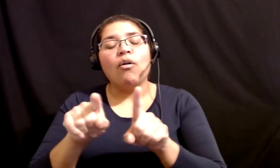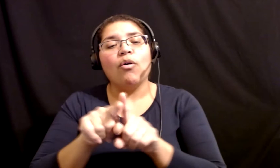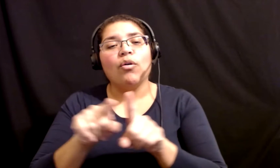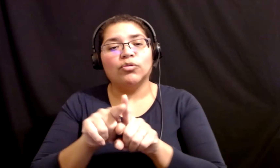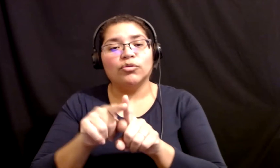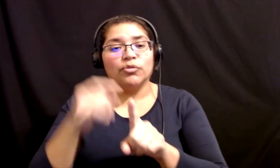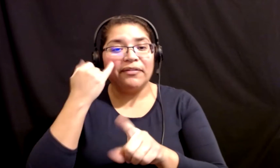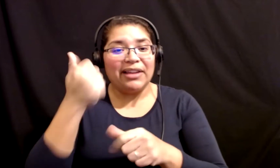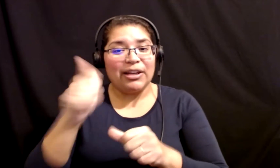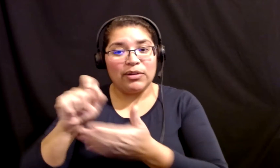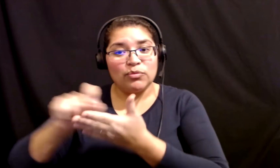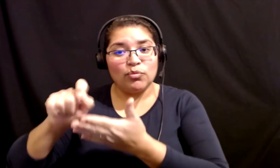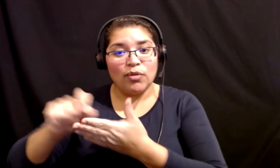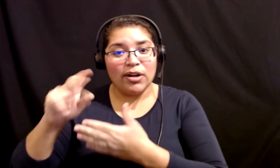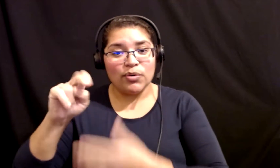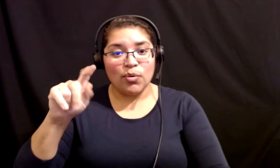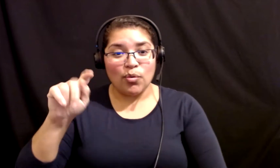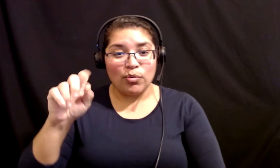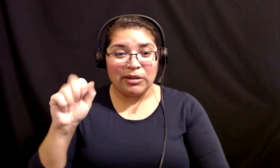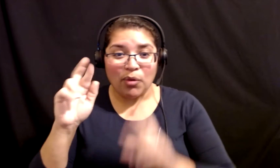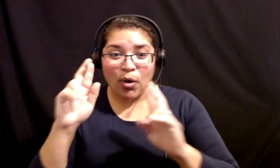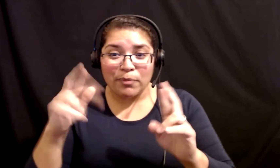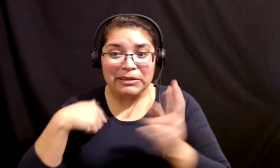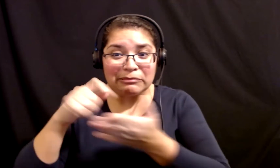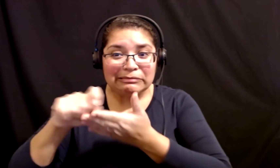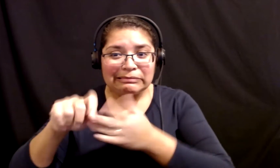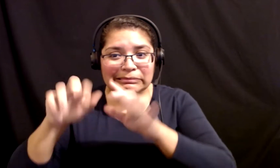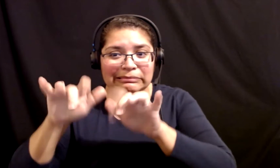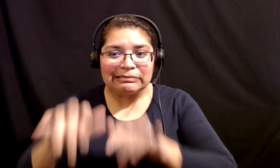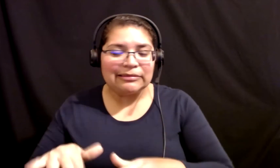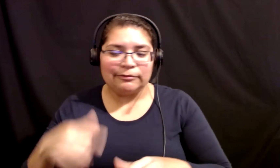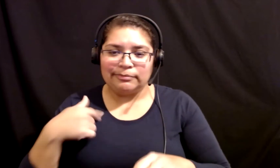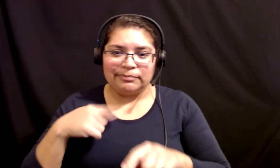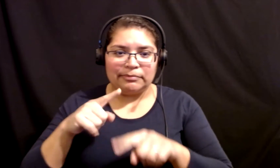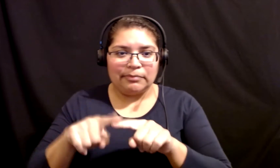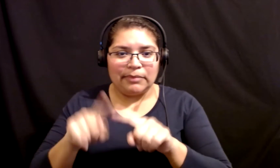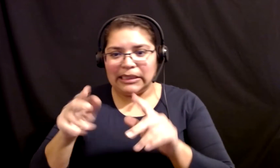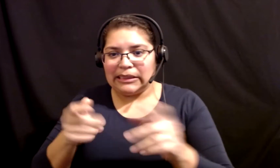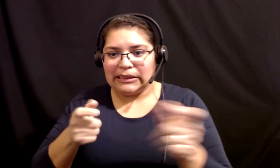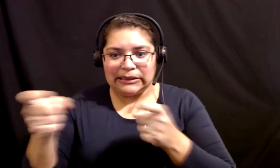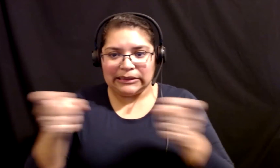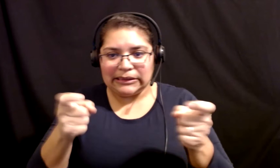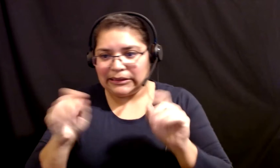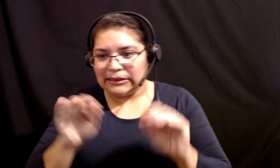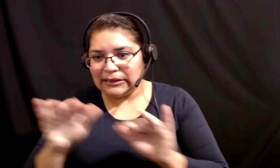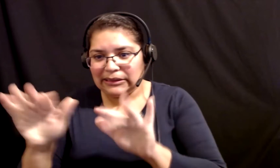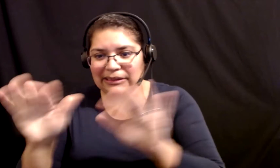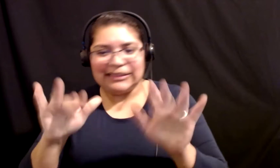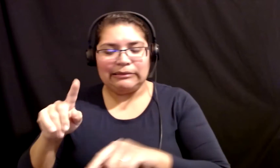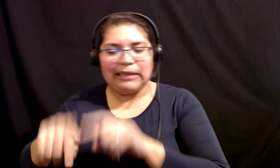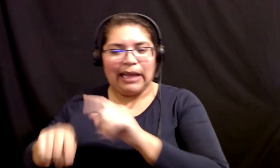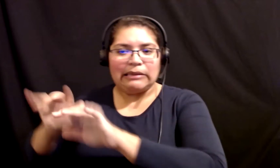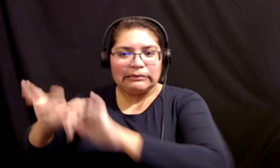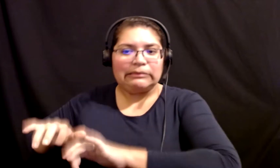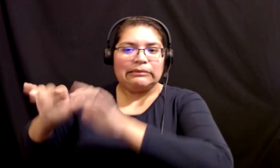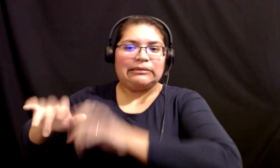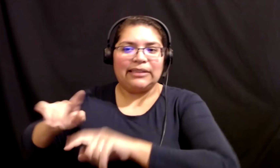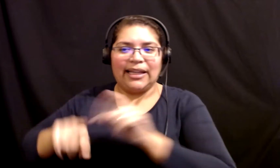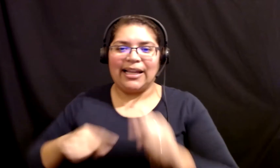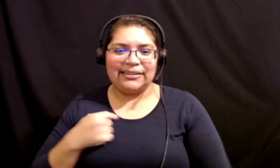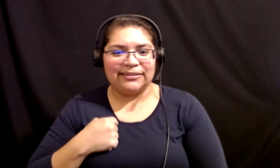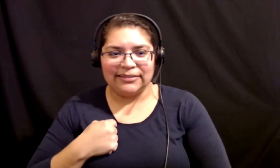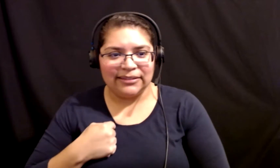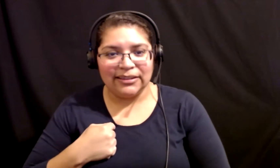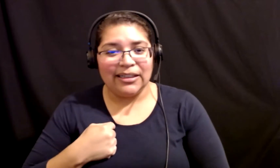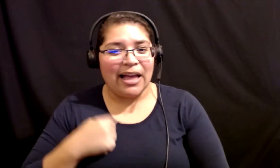somebody's taking notes, because I was hoping to take notes, but since I'm going to be moving between these windows, I don't really have that opportunity. But